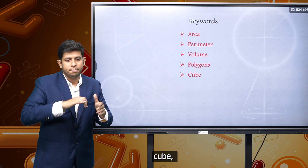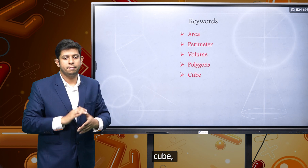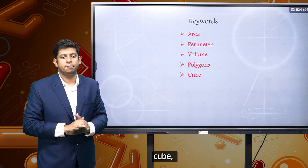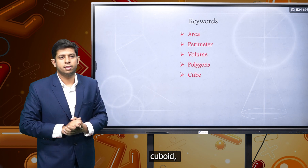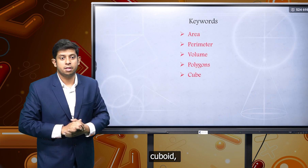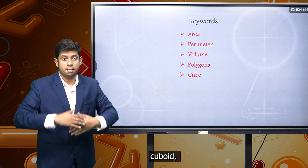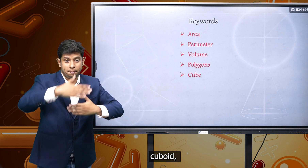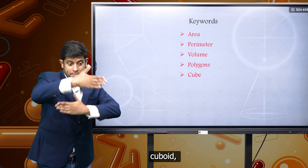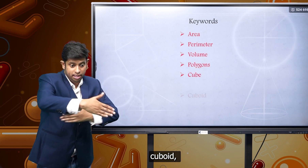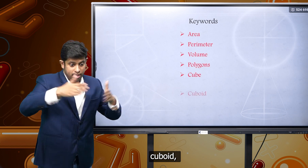cuboid,